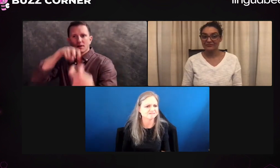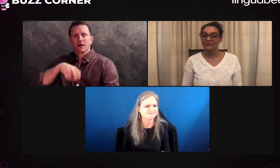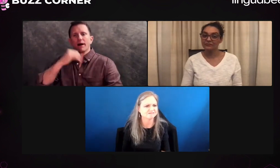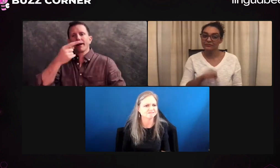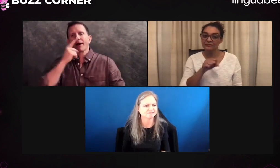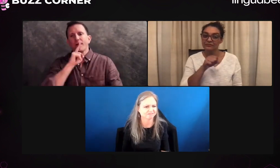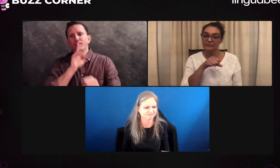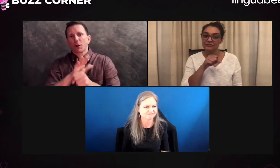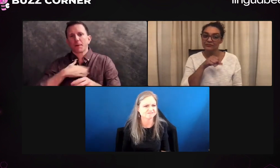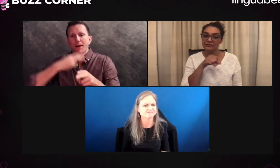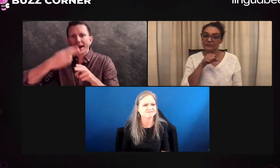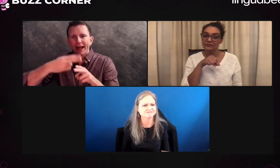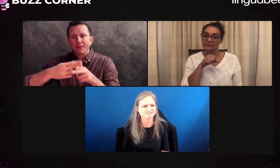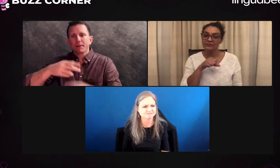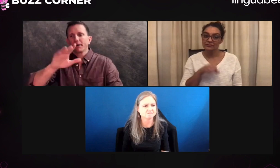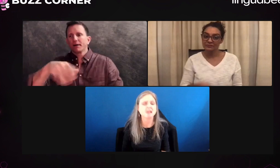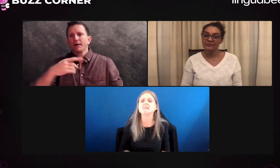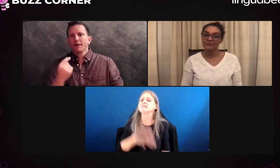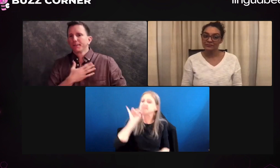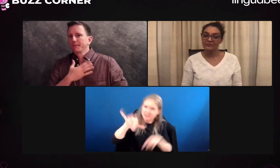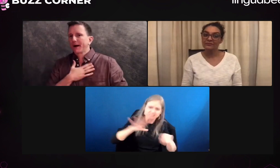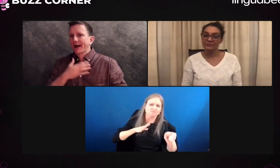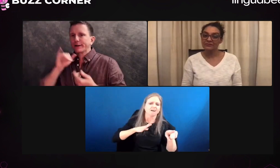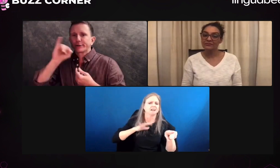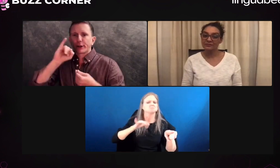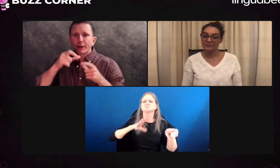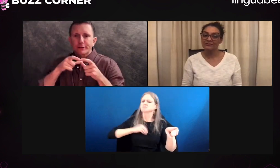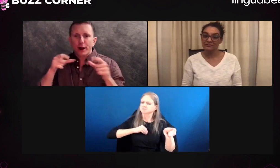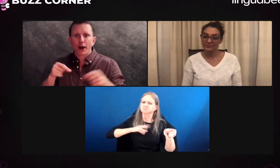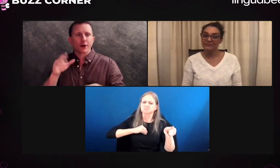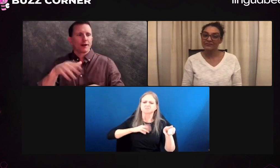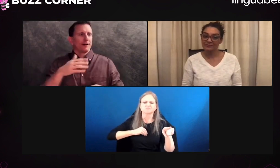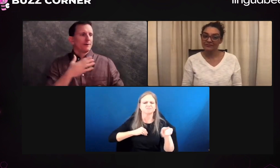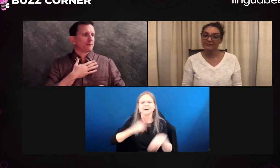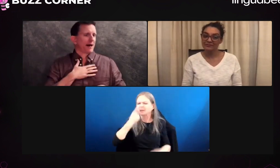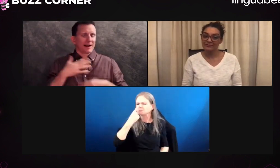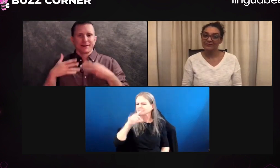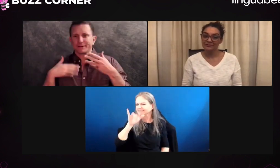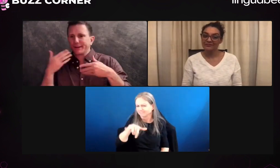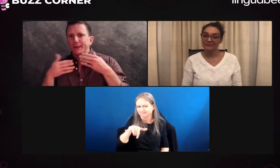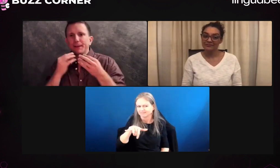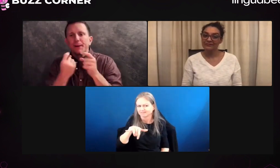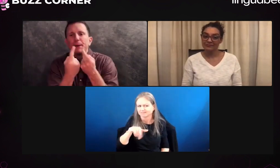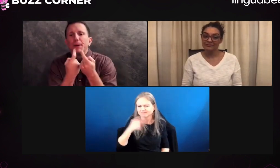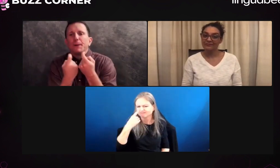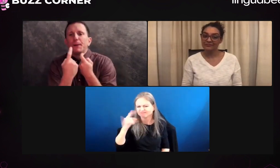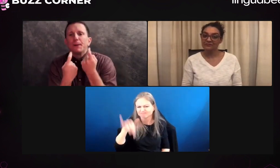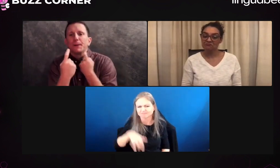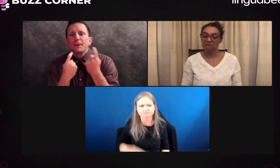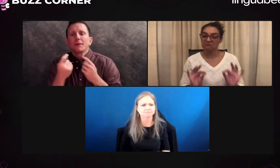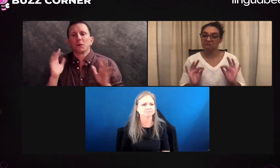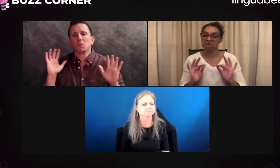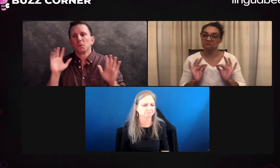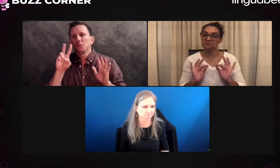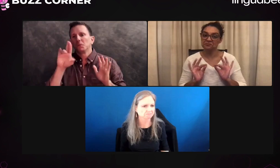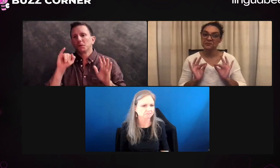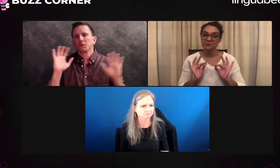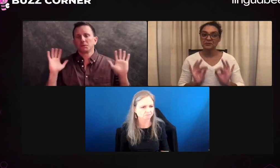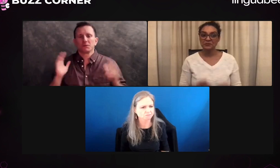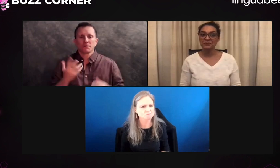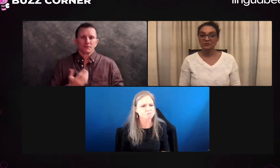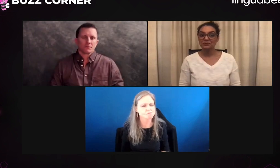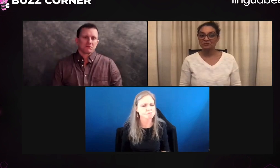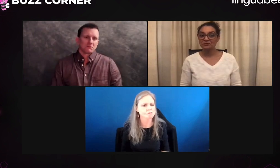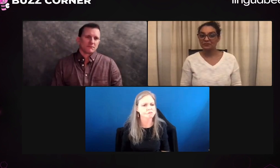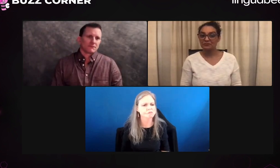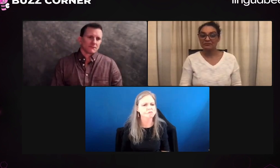really great concept when you're working with the receptionist and, giving your name to check in, getting an insurance card, and all of those little